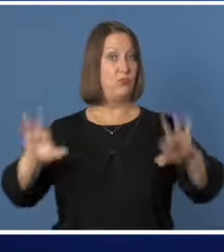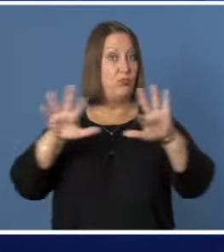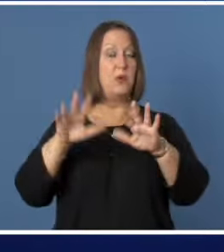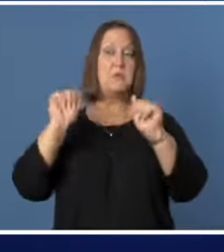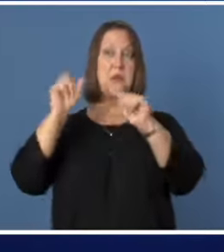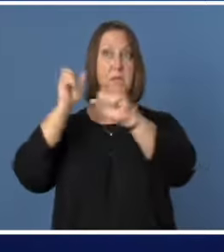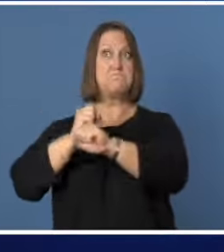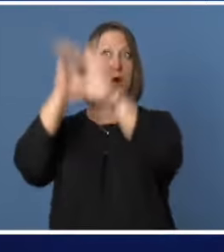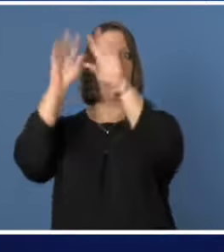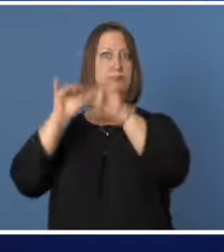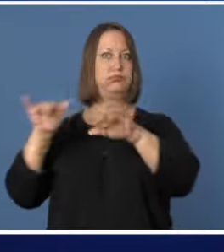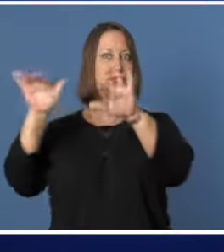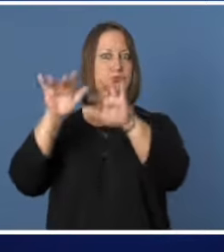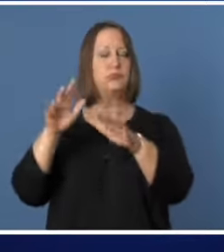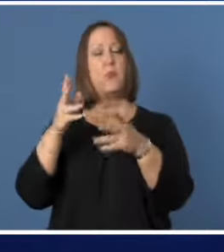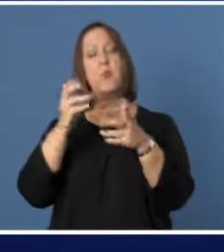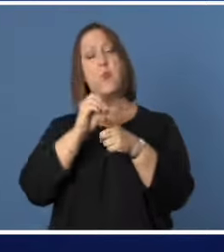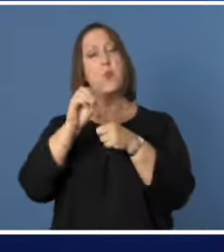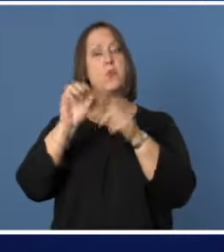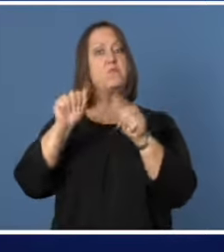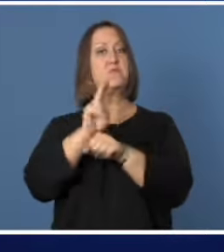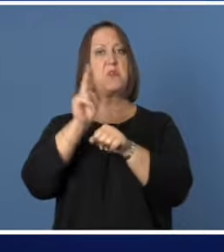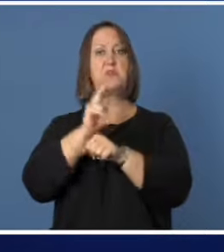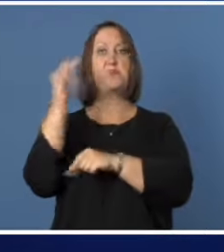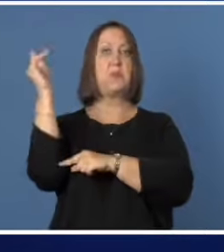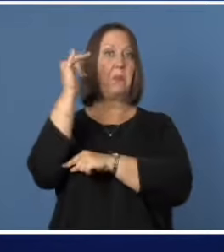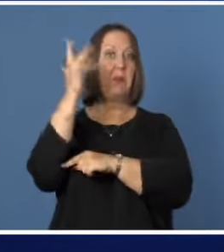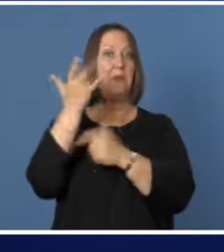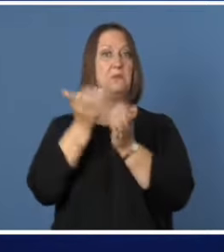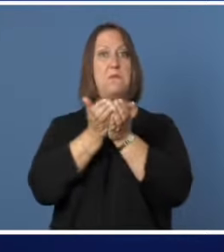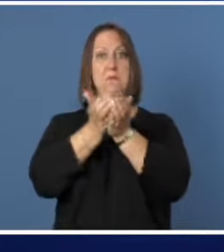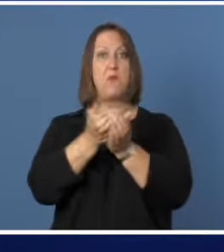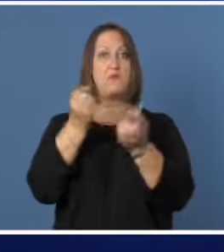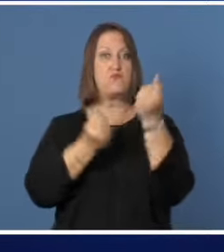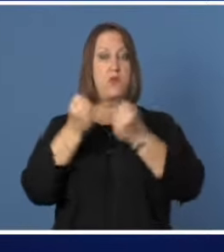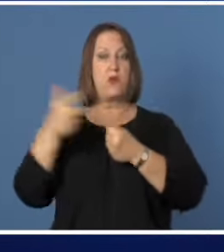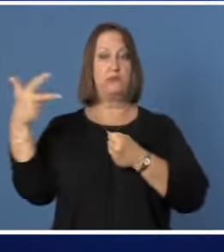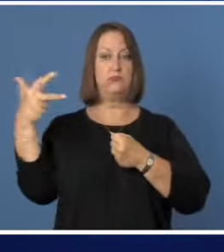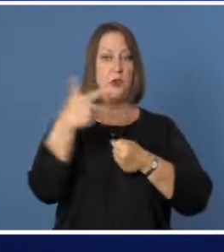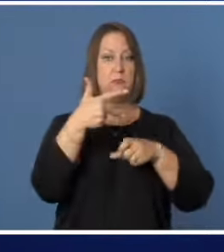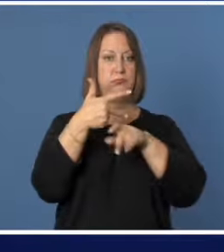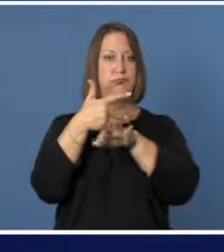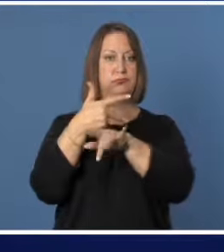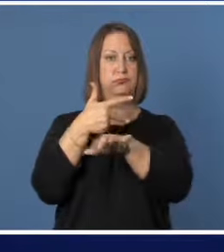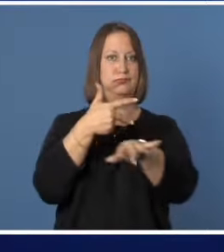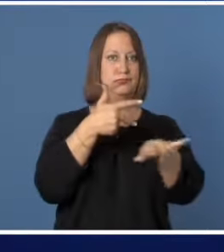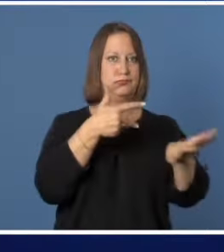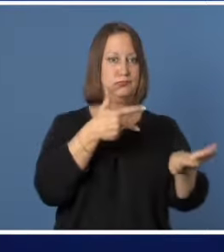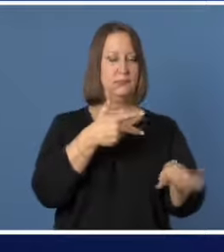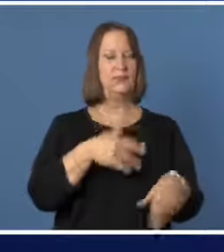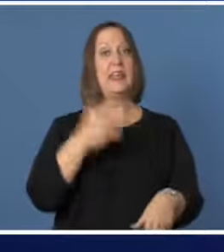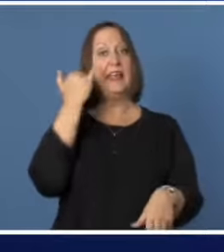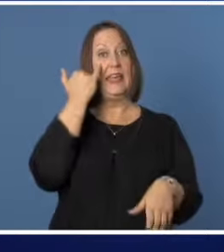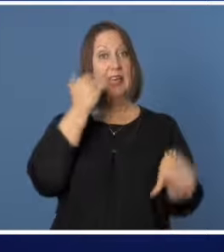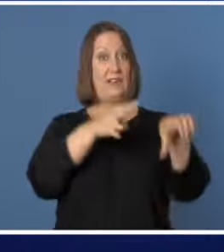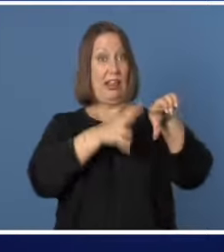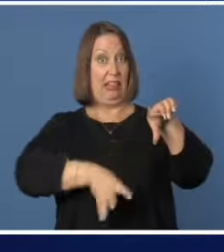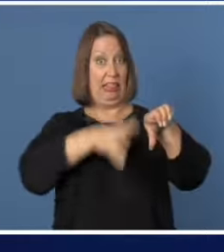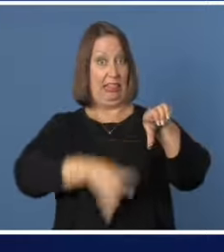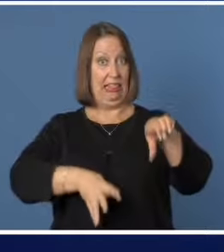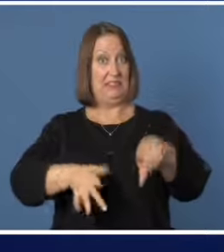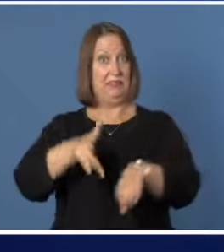They can be released by bombs or sprayed from aircraft, boats, and vehicles.